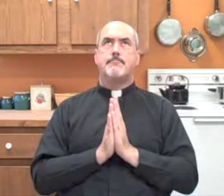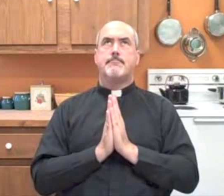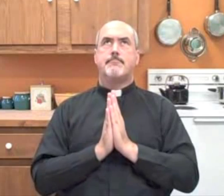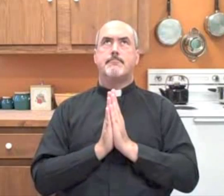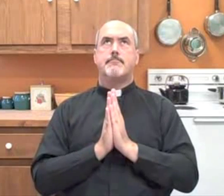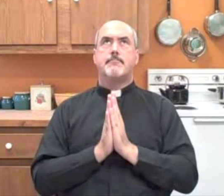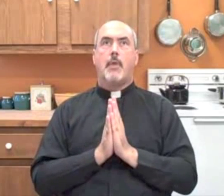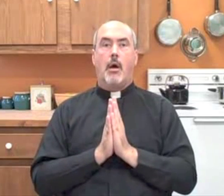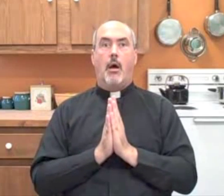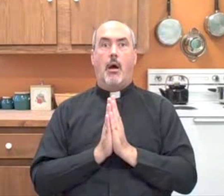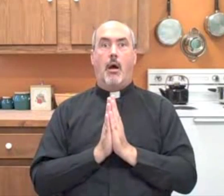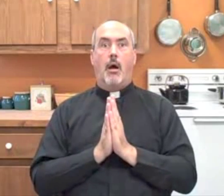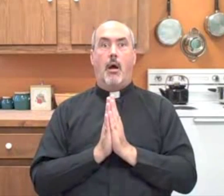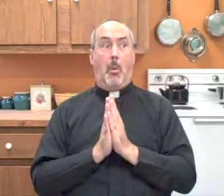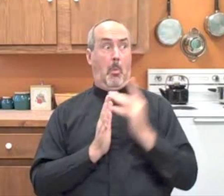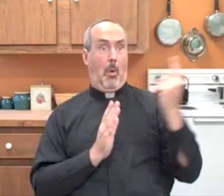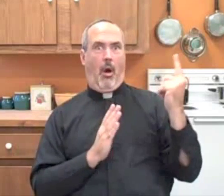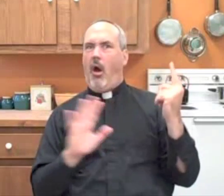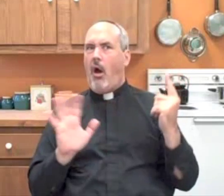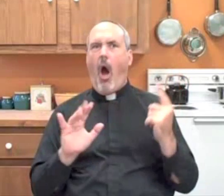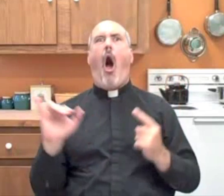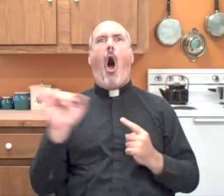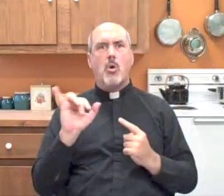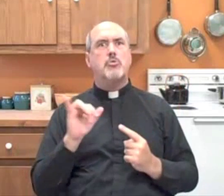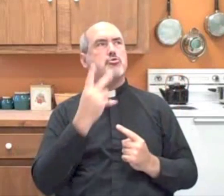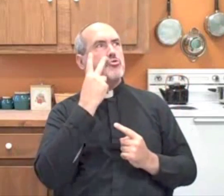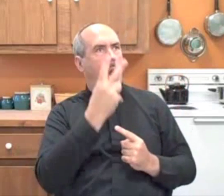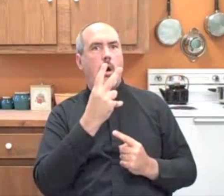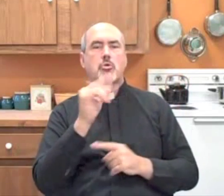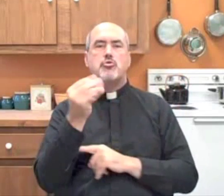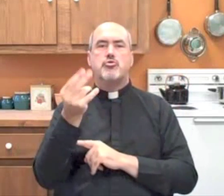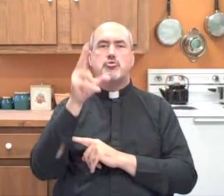praying, dressed in beautiful garments and wearing a crown.